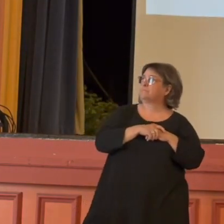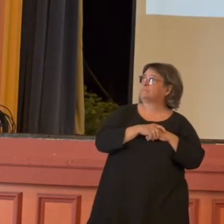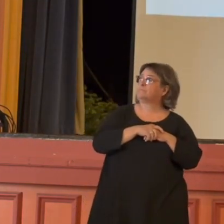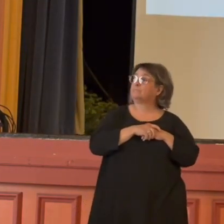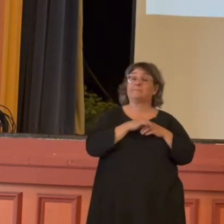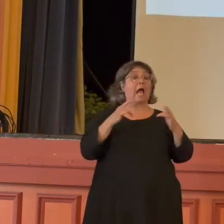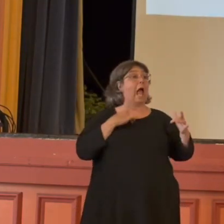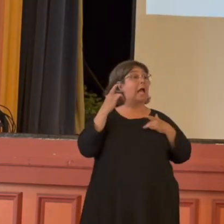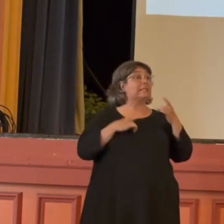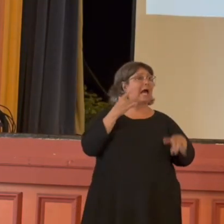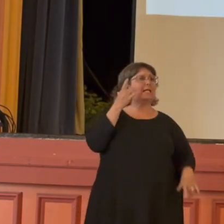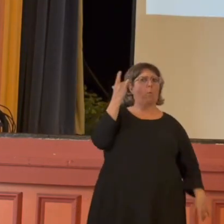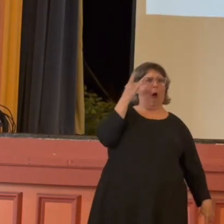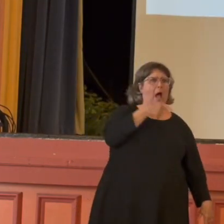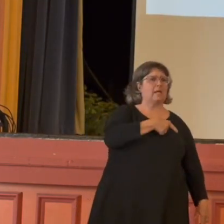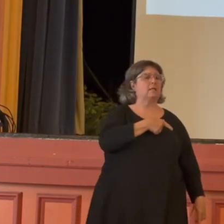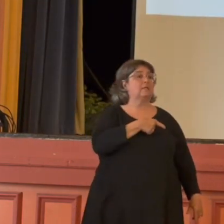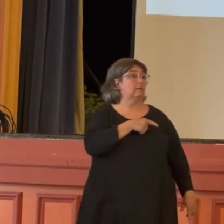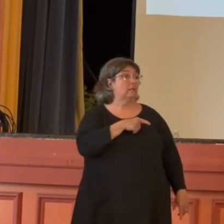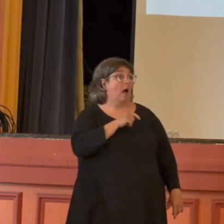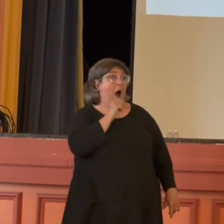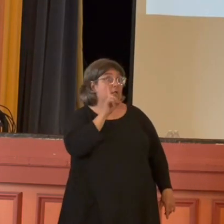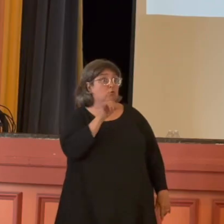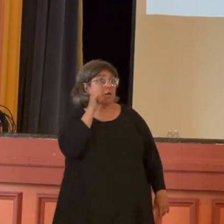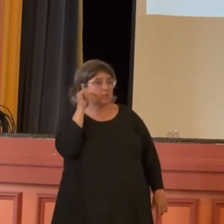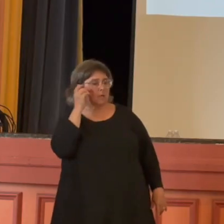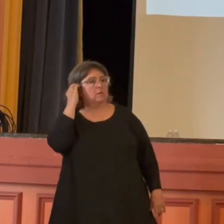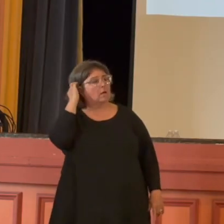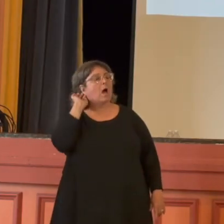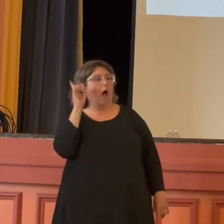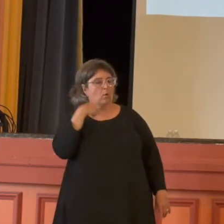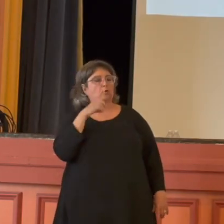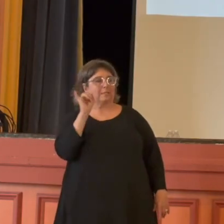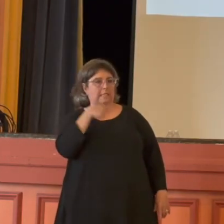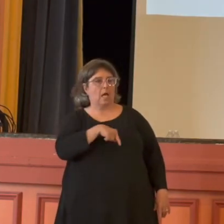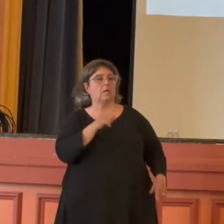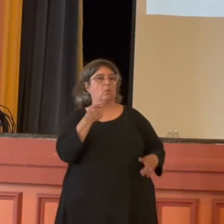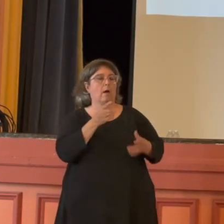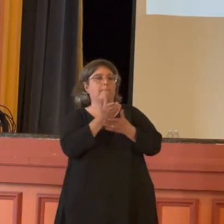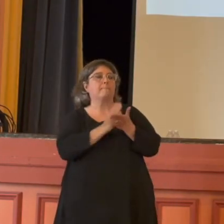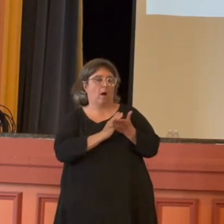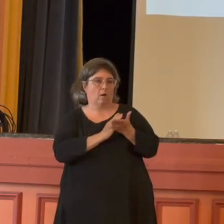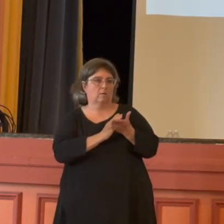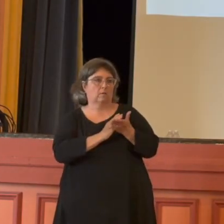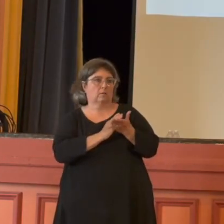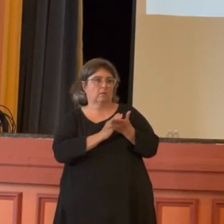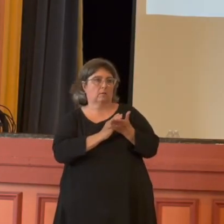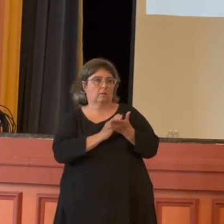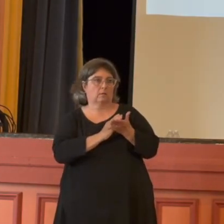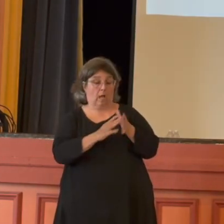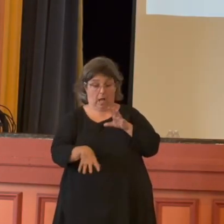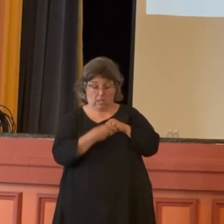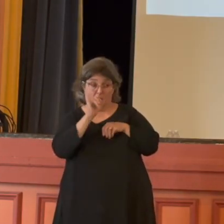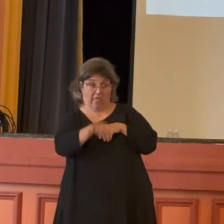I'm excited about this, and something that I did not do yesterday that I am going to do today because we are part of, in addition